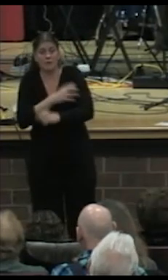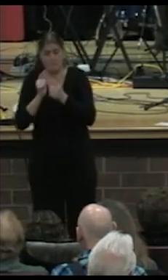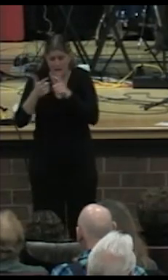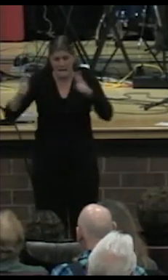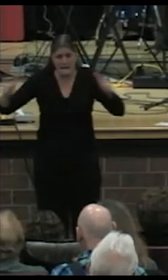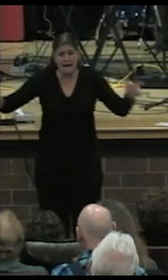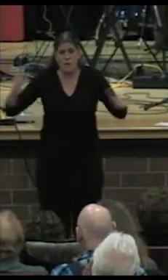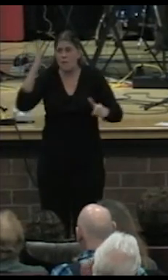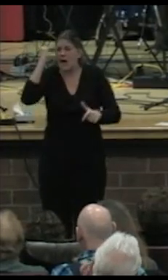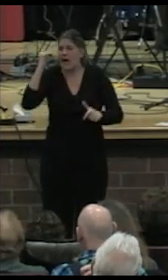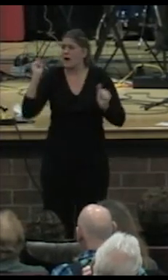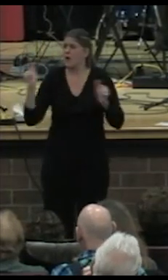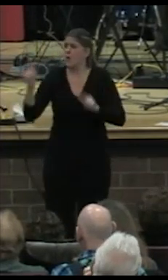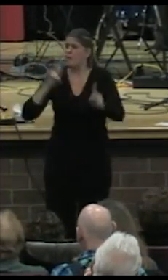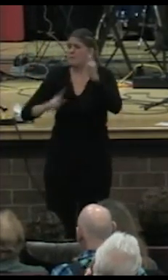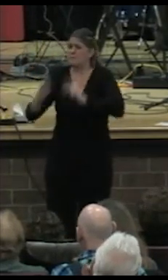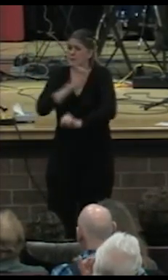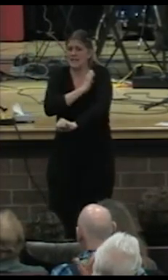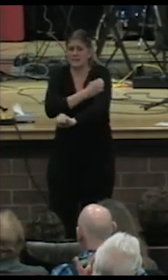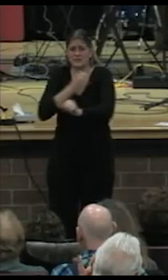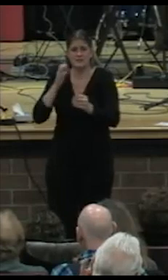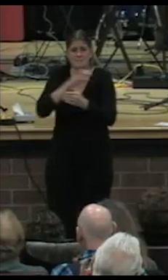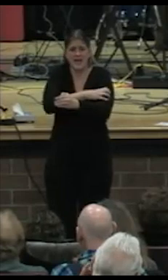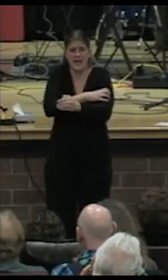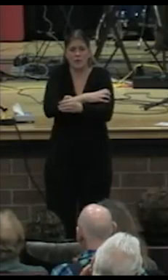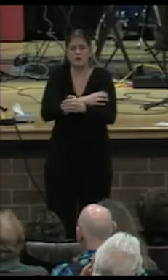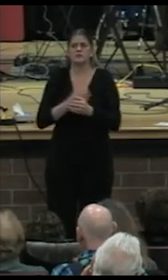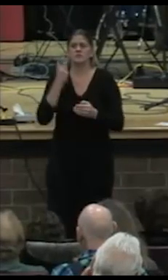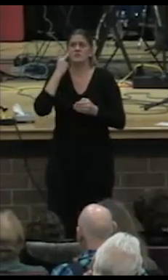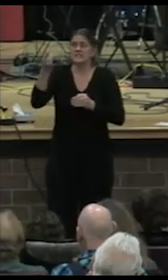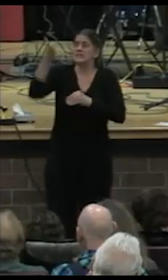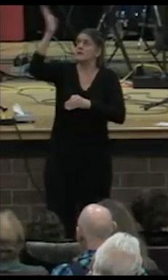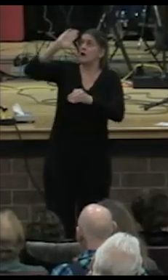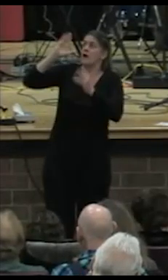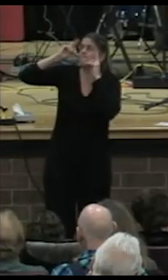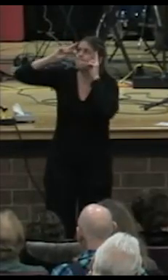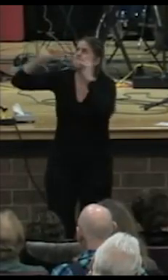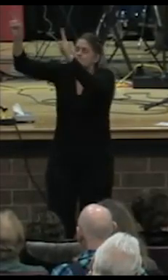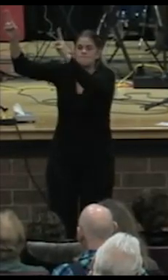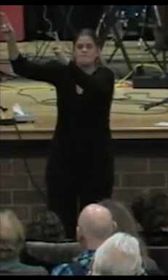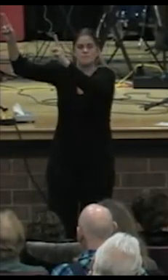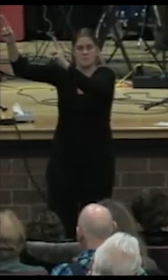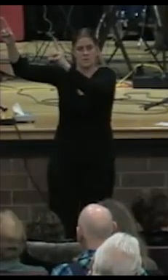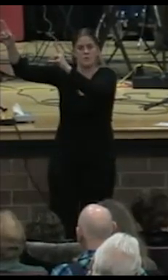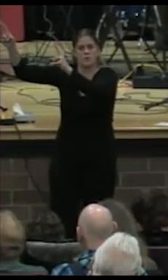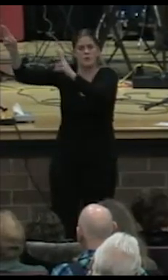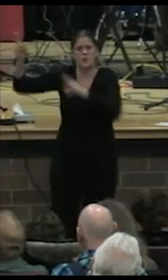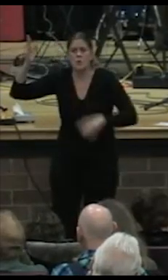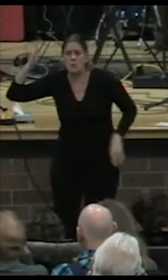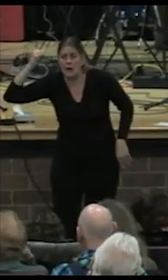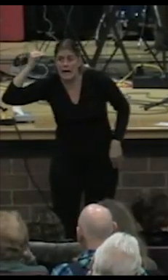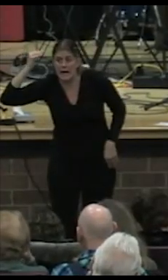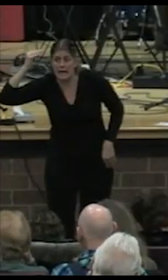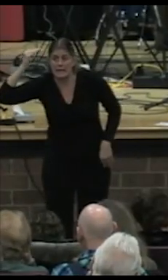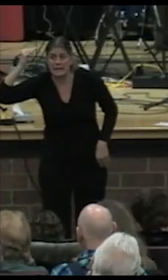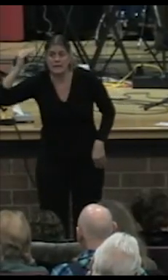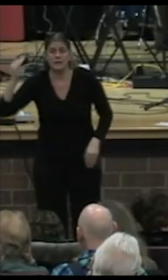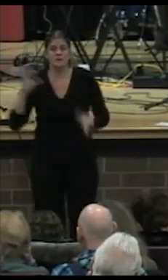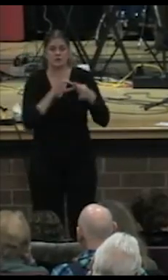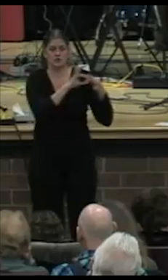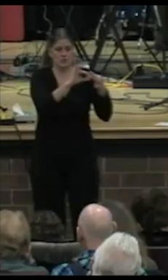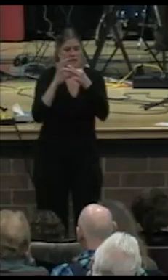them gave their energies to building the house of God. Why? Because